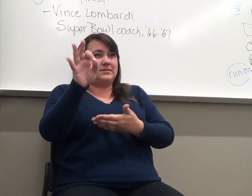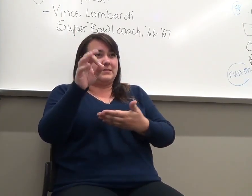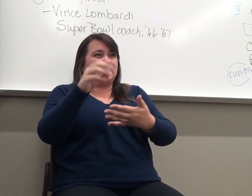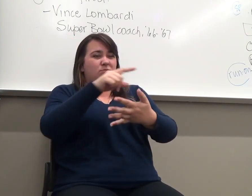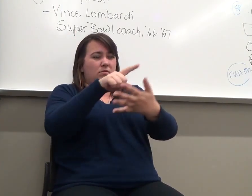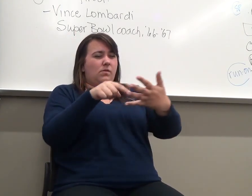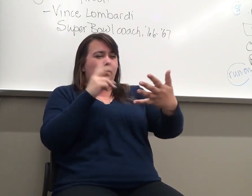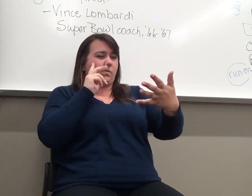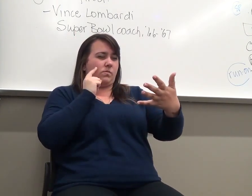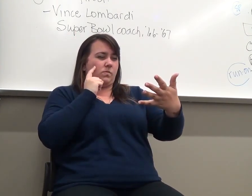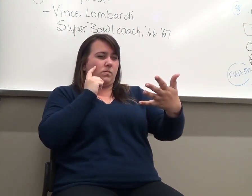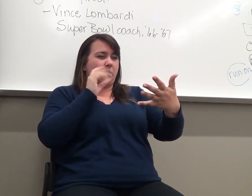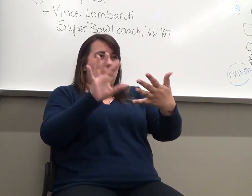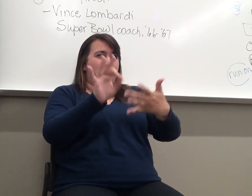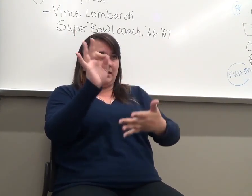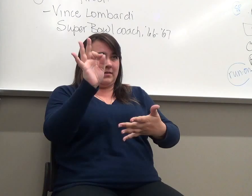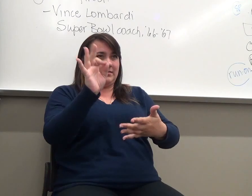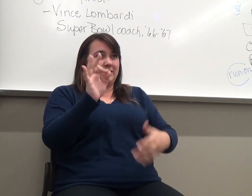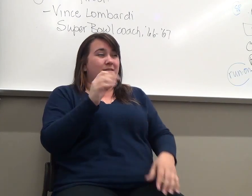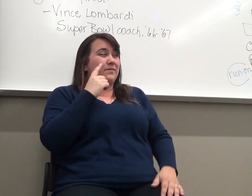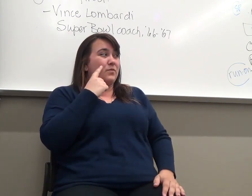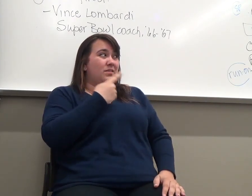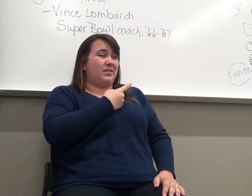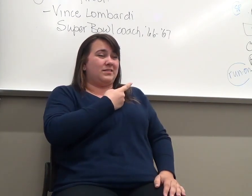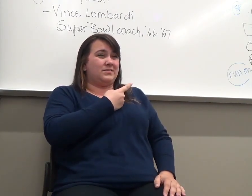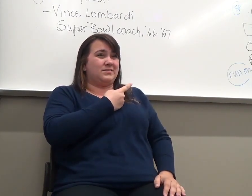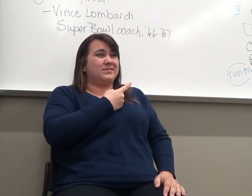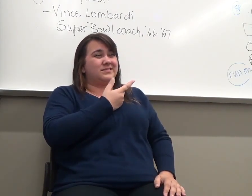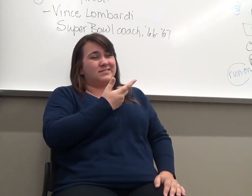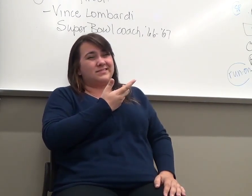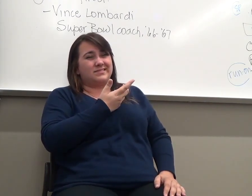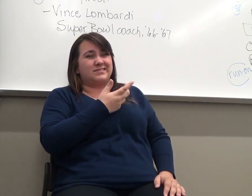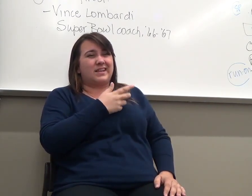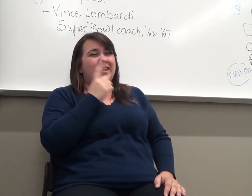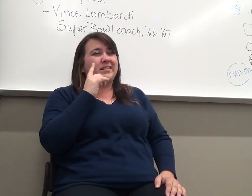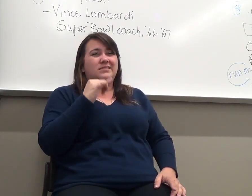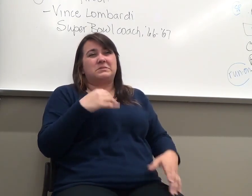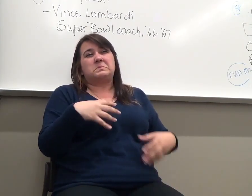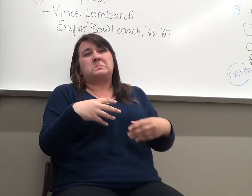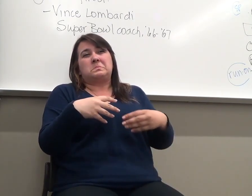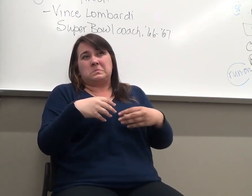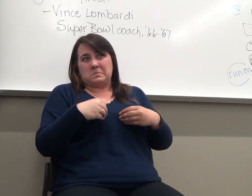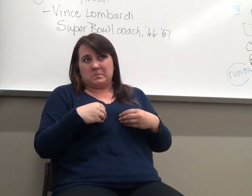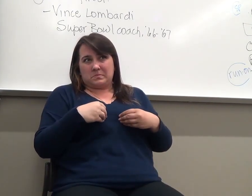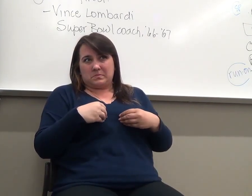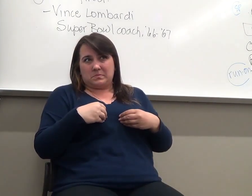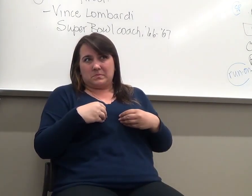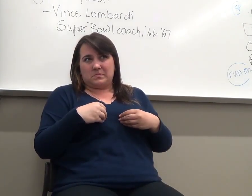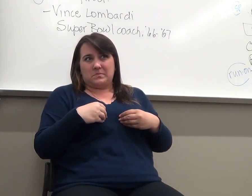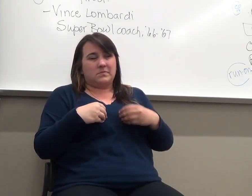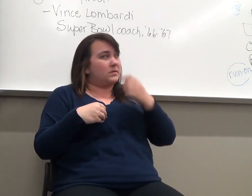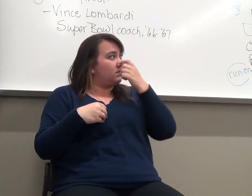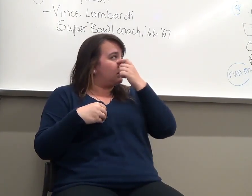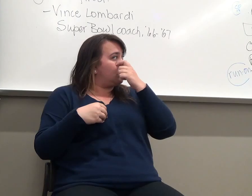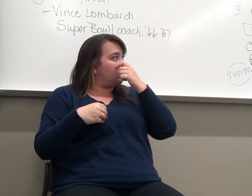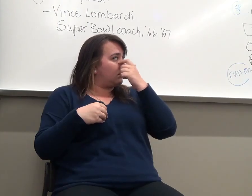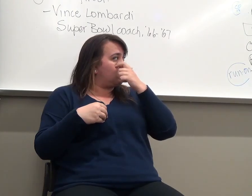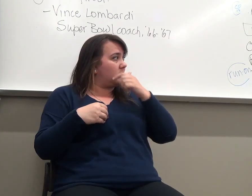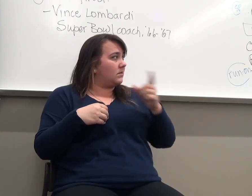had, I think that's the alternative to the one we looked at up here. My first date was